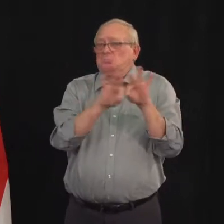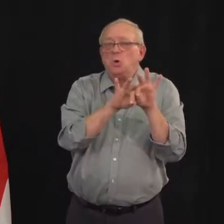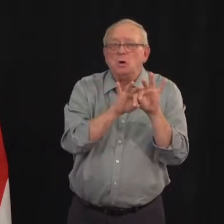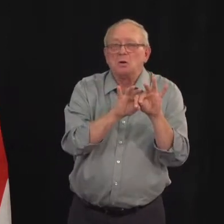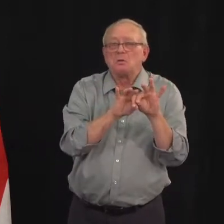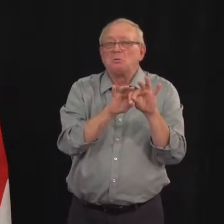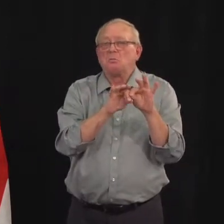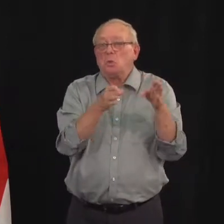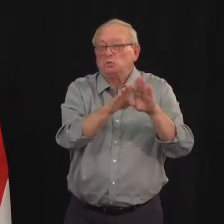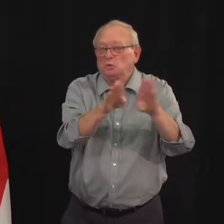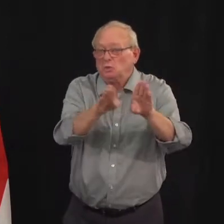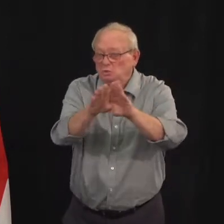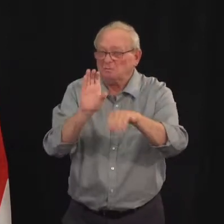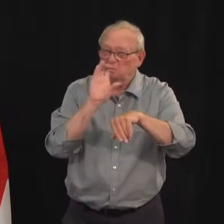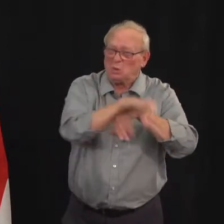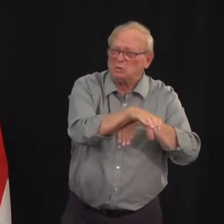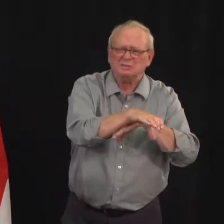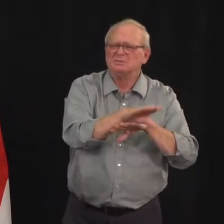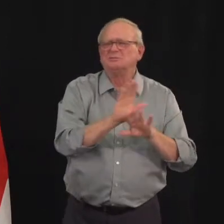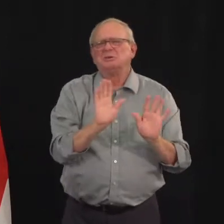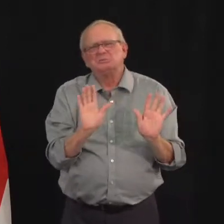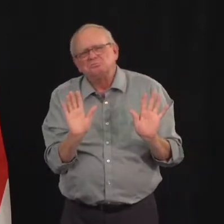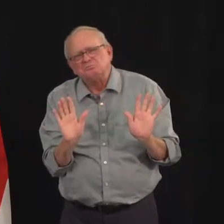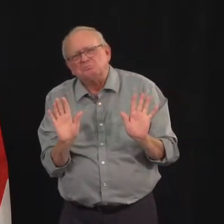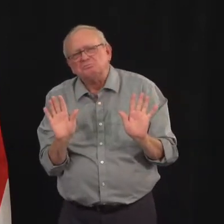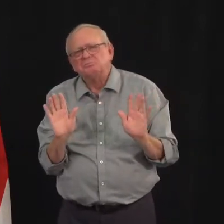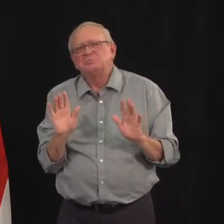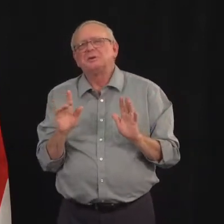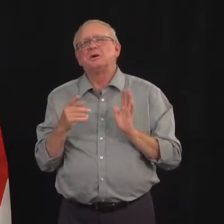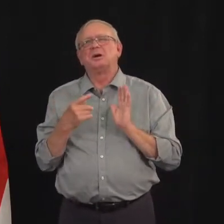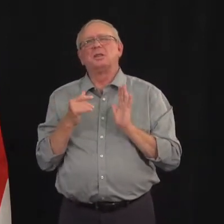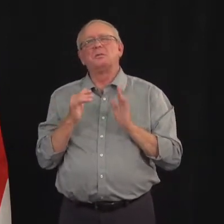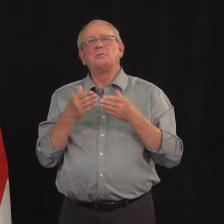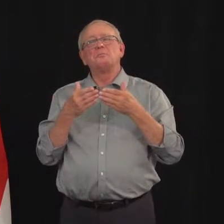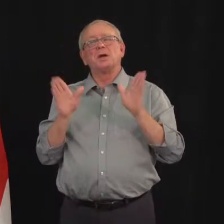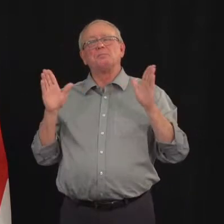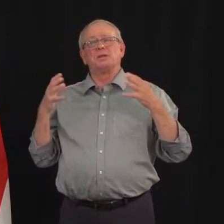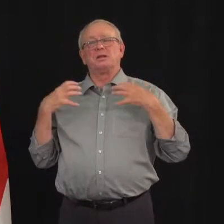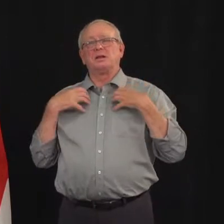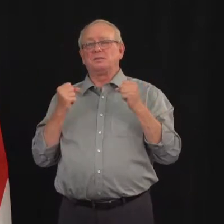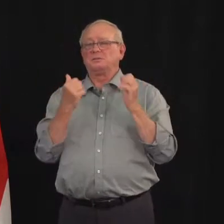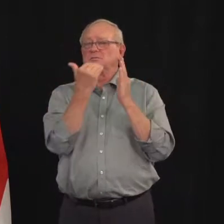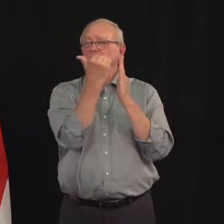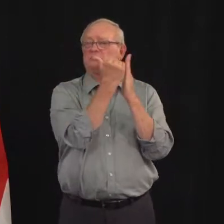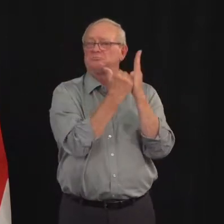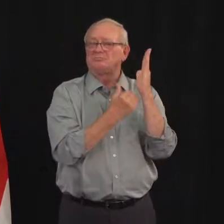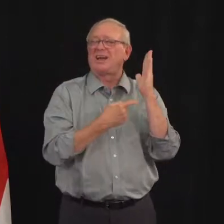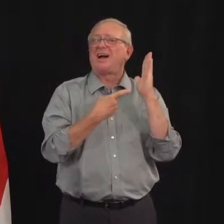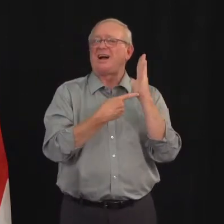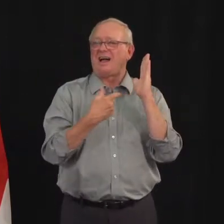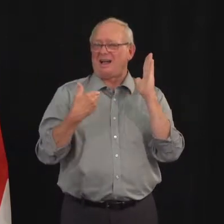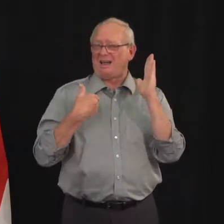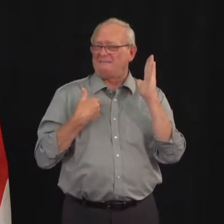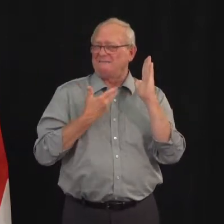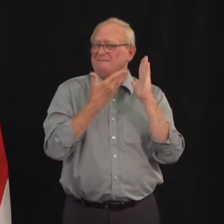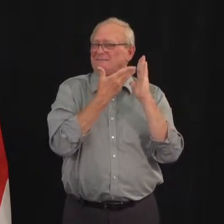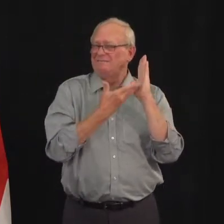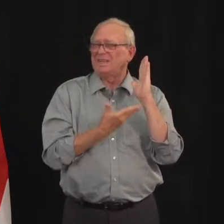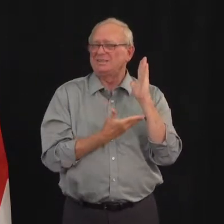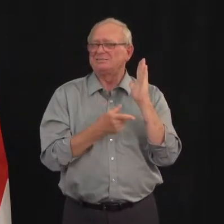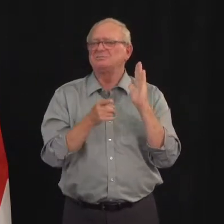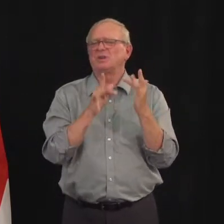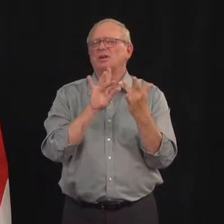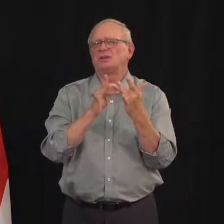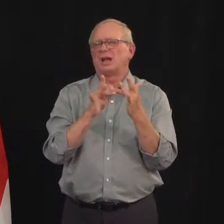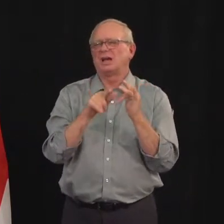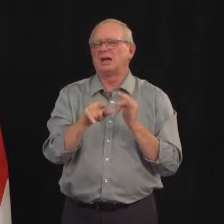that we've put forward in the public health measures that are in the guidance documents on BizConnect and on the Alberta